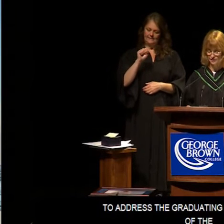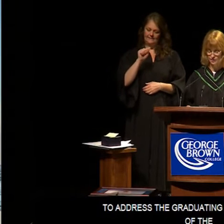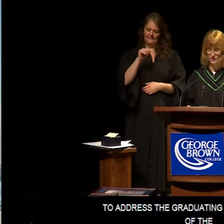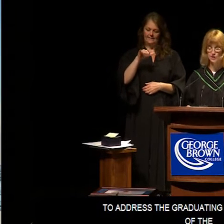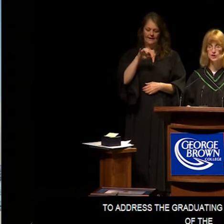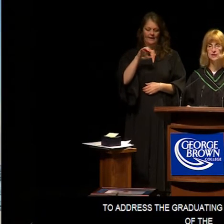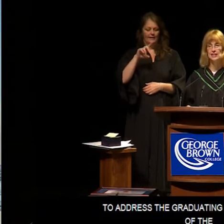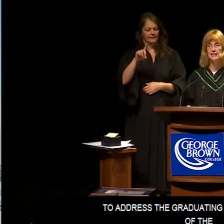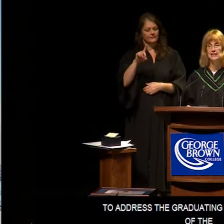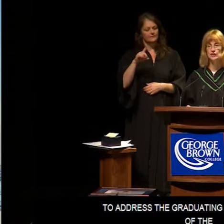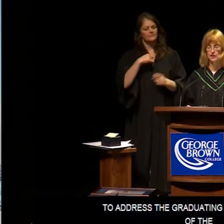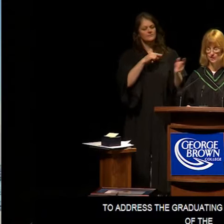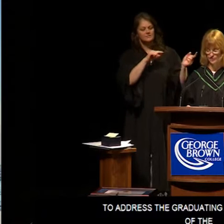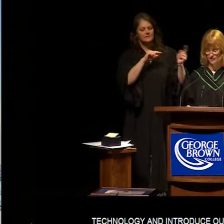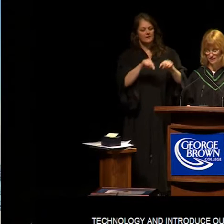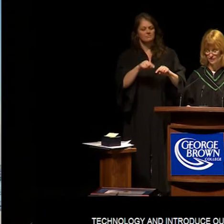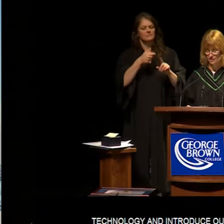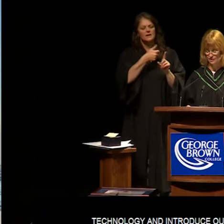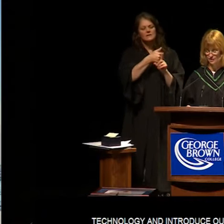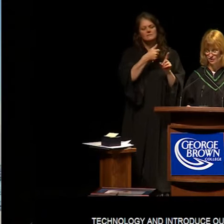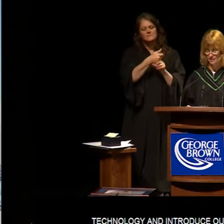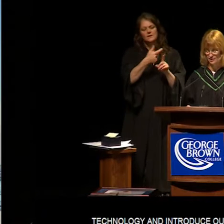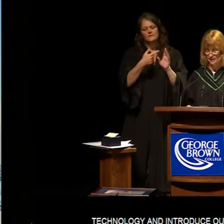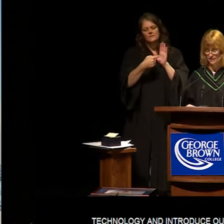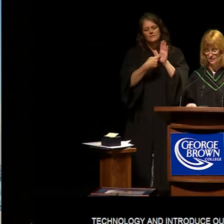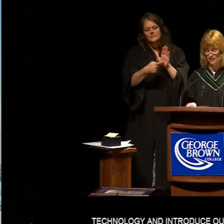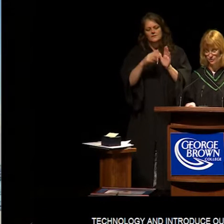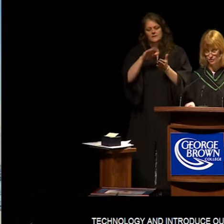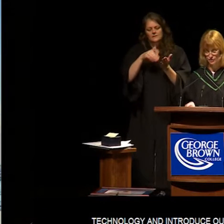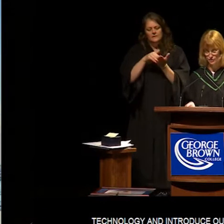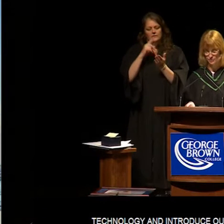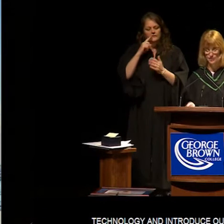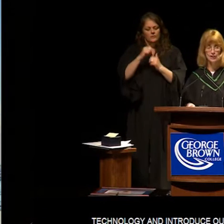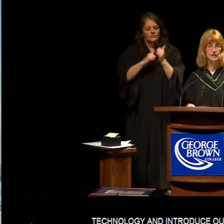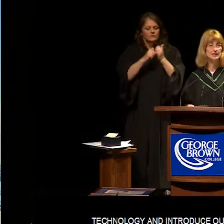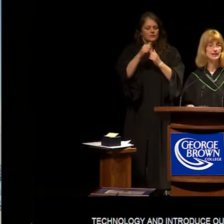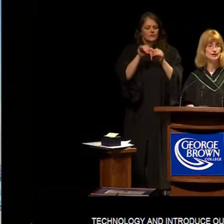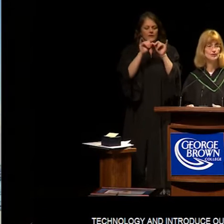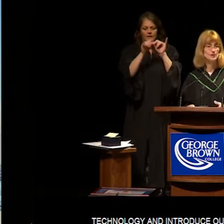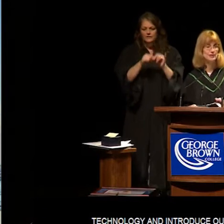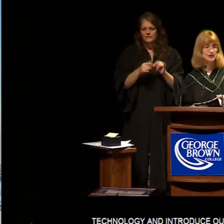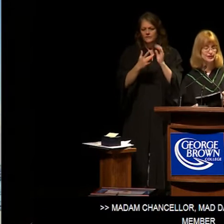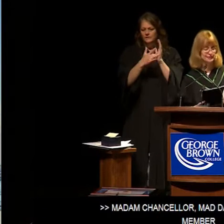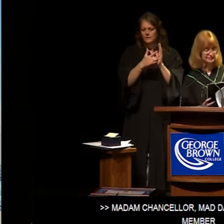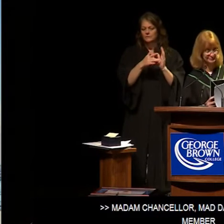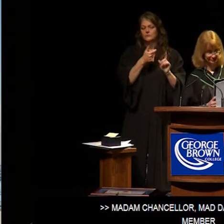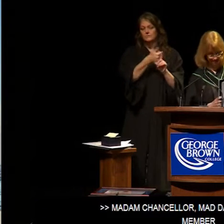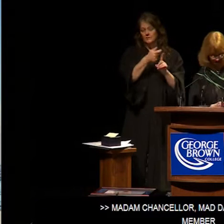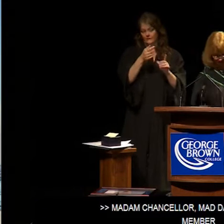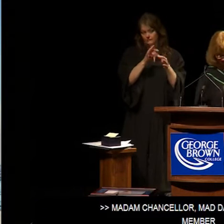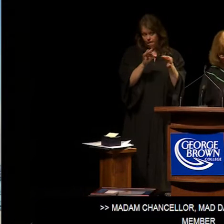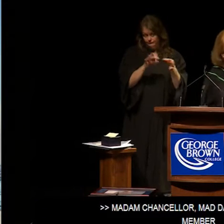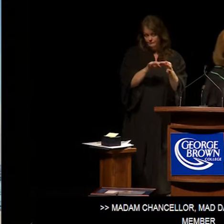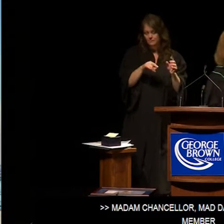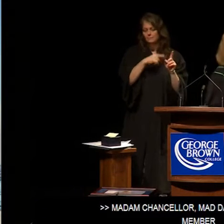for Construction and Engineering Technologies and to introduce our keynote speaker.